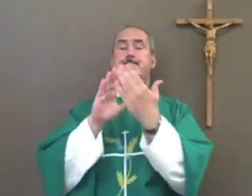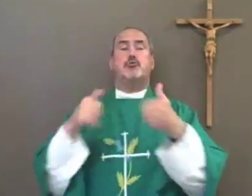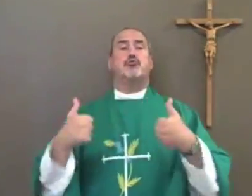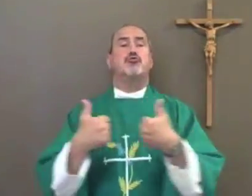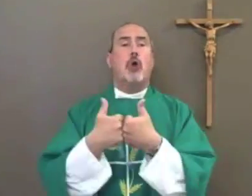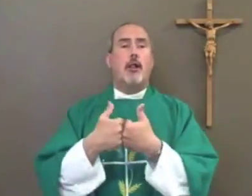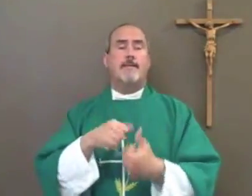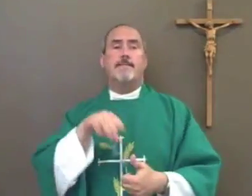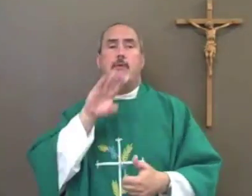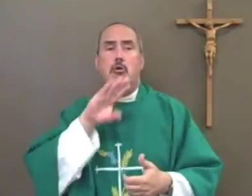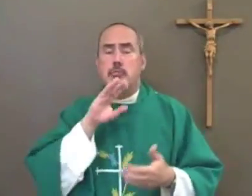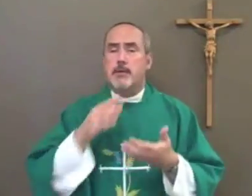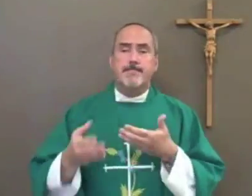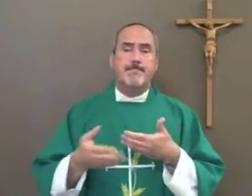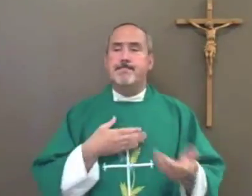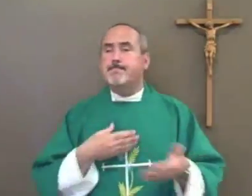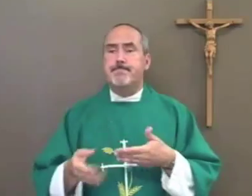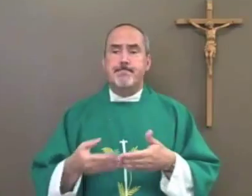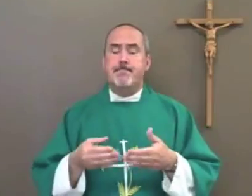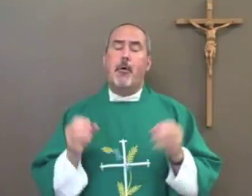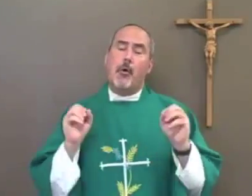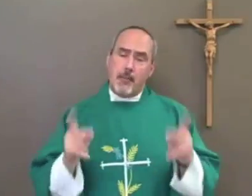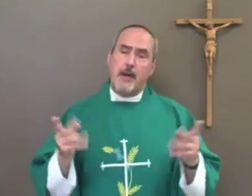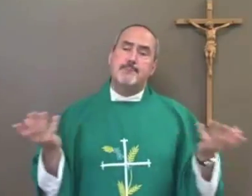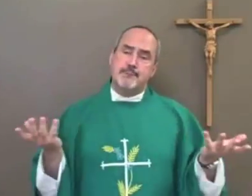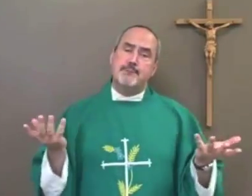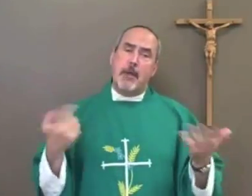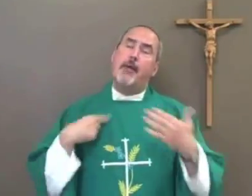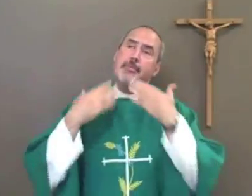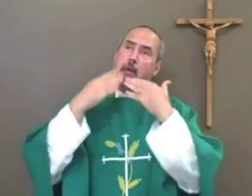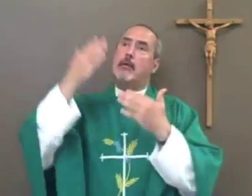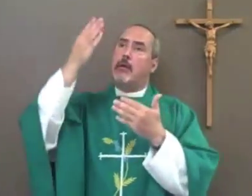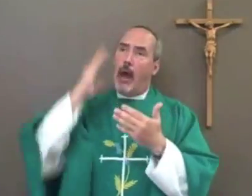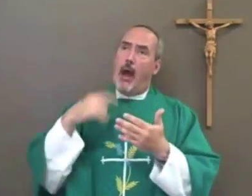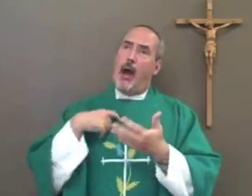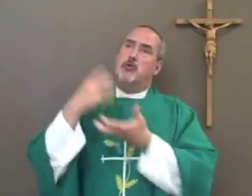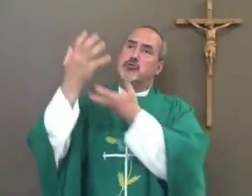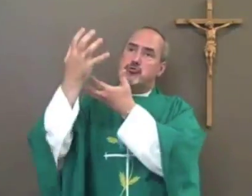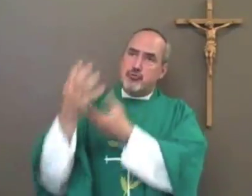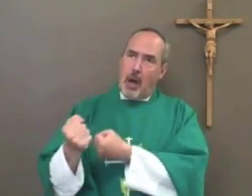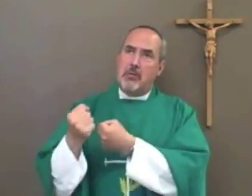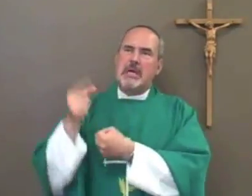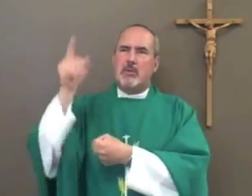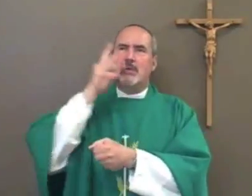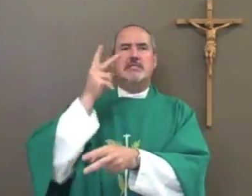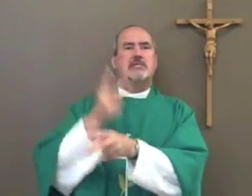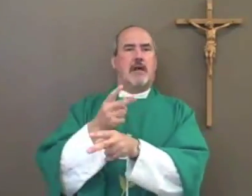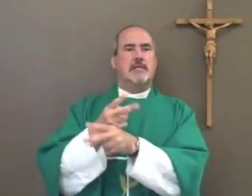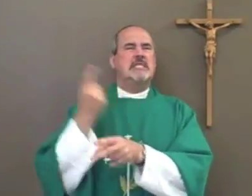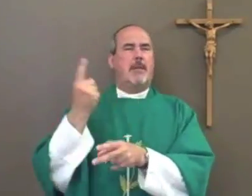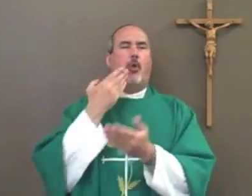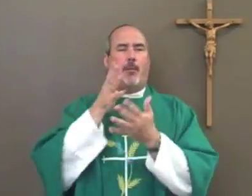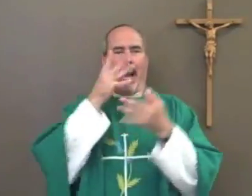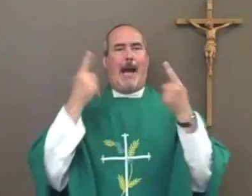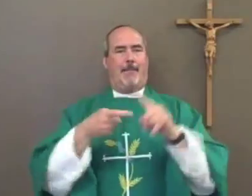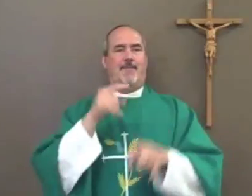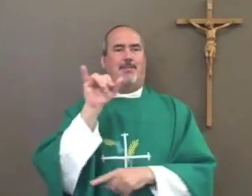or get through it and give up, or we can face the challenge and thank God and trust that He will help us take care of it and